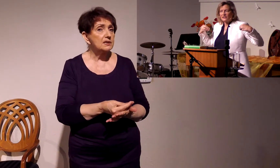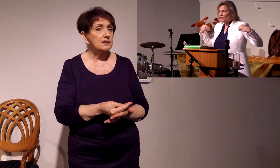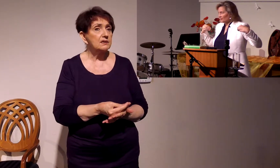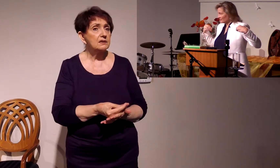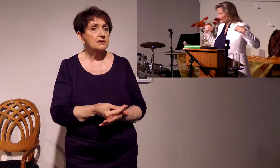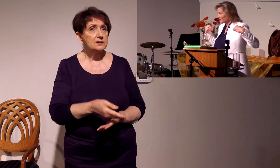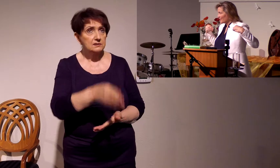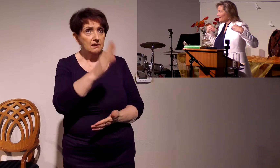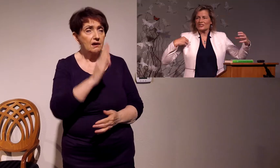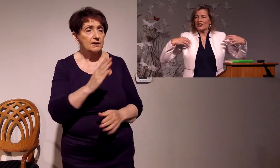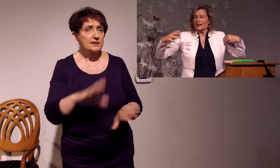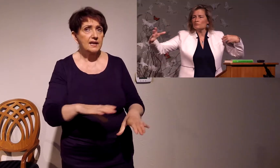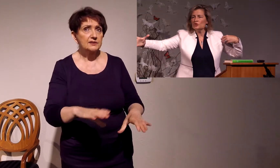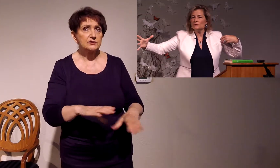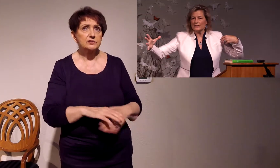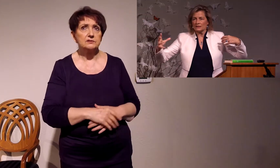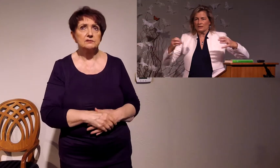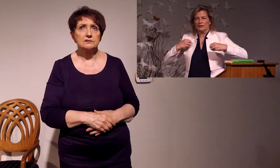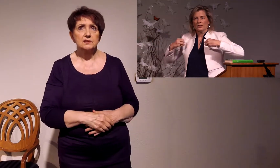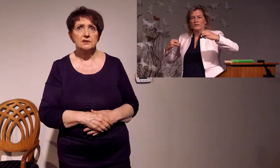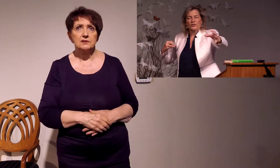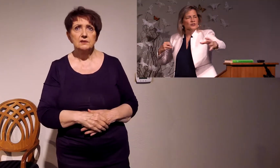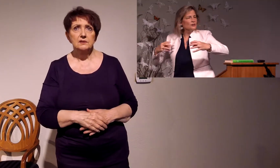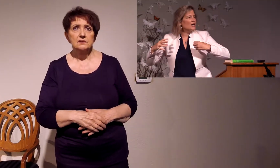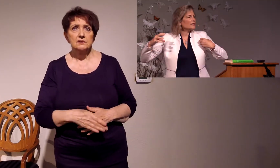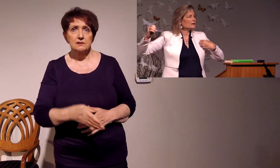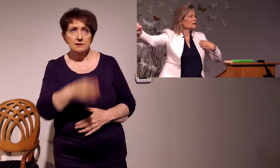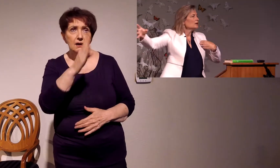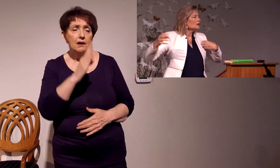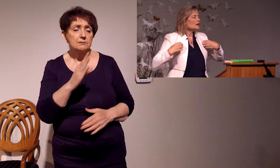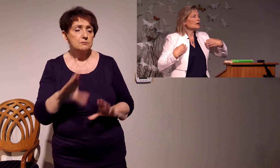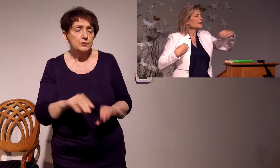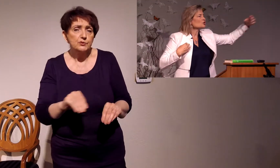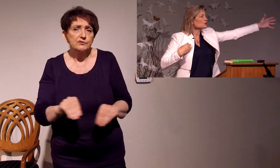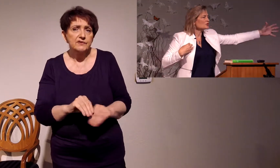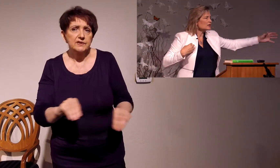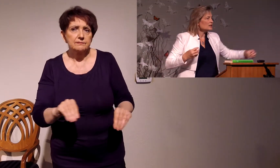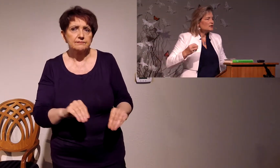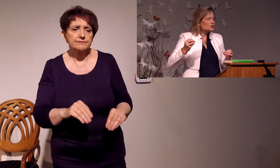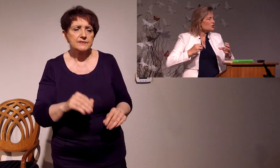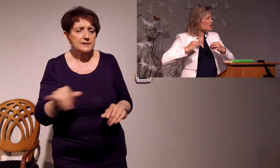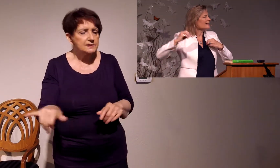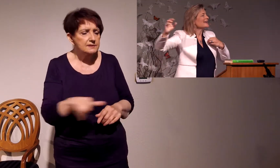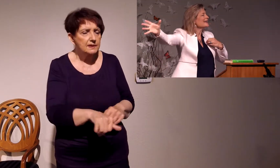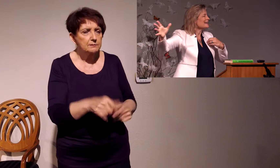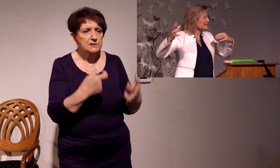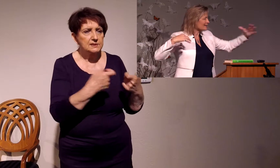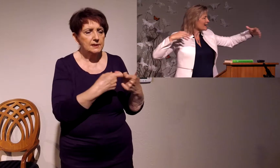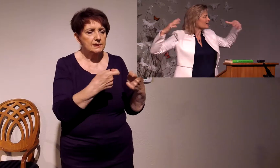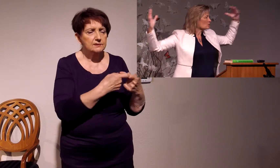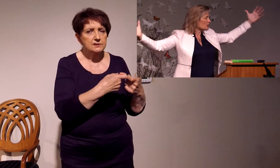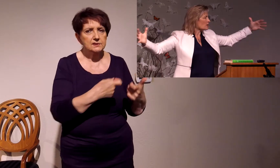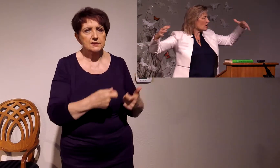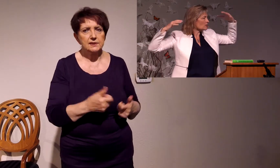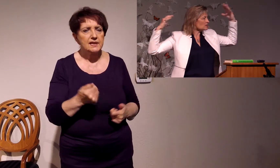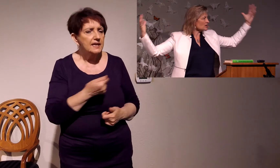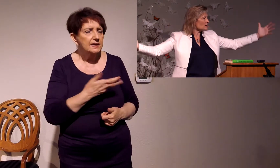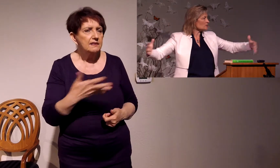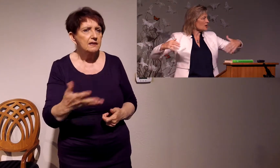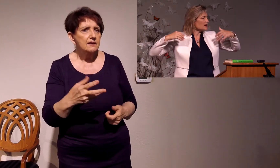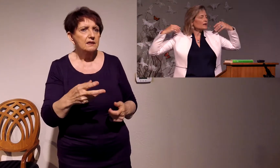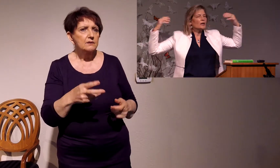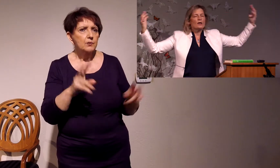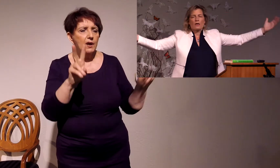God in action. It's God moving. Just like electricity, just like anything that we call